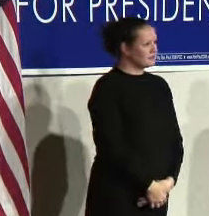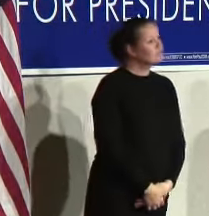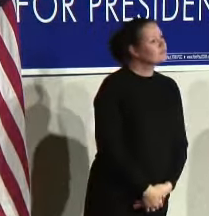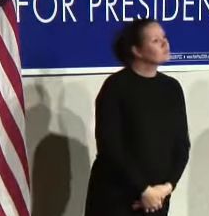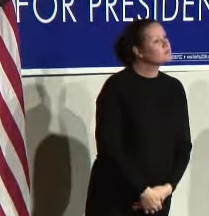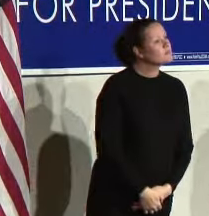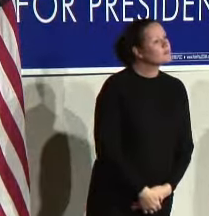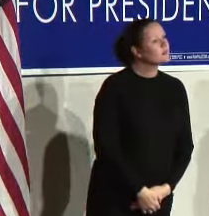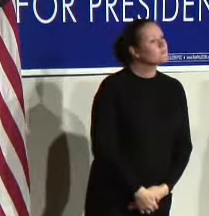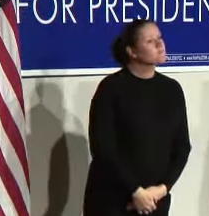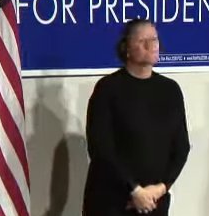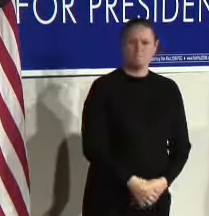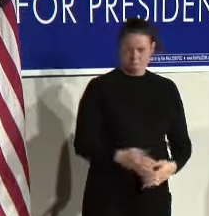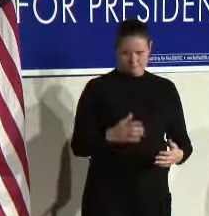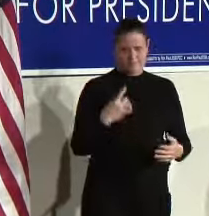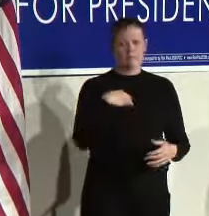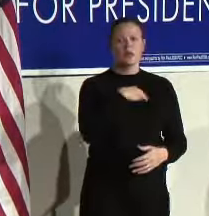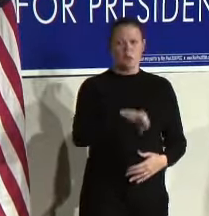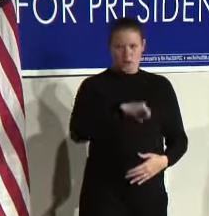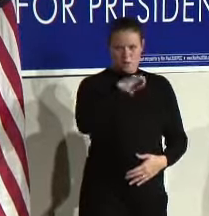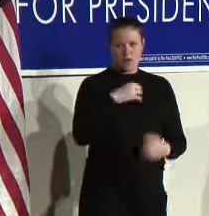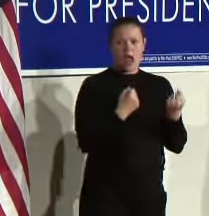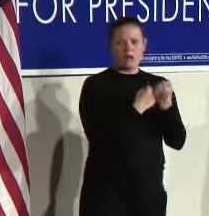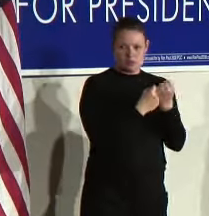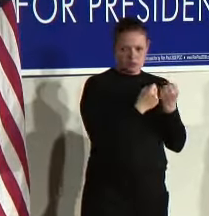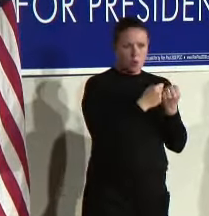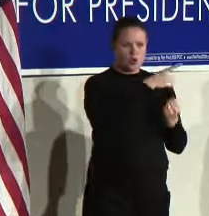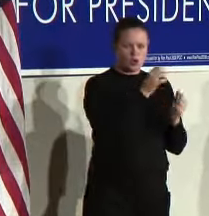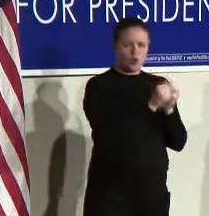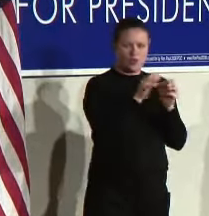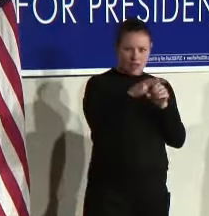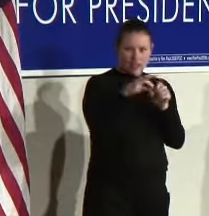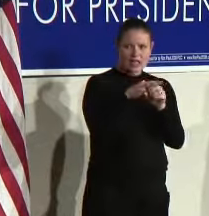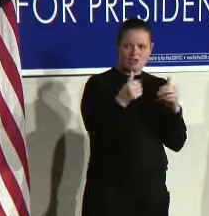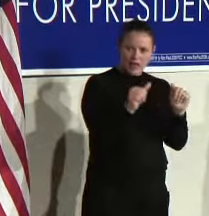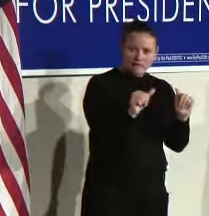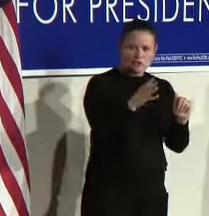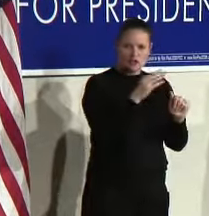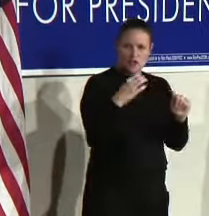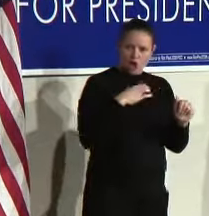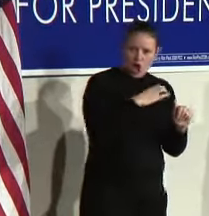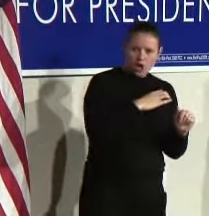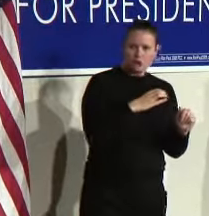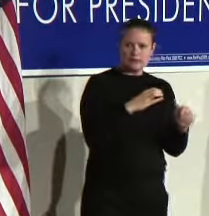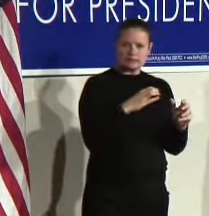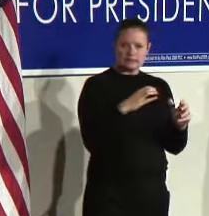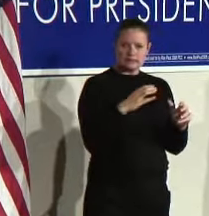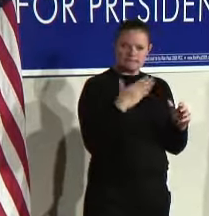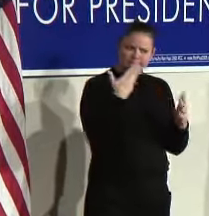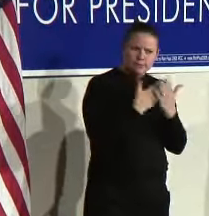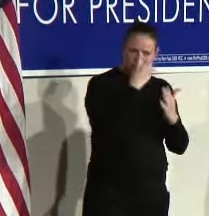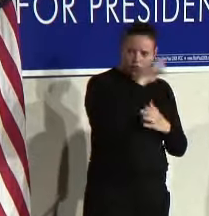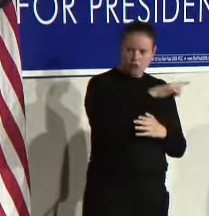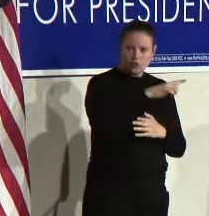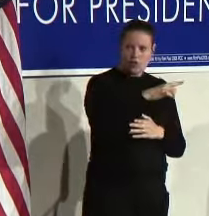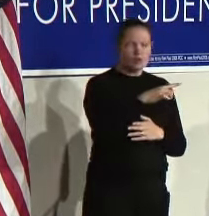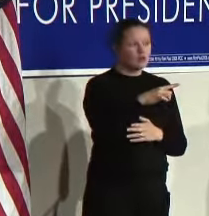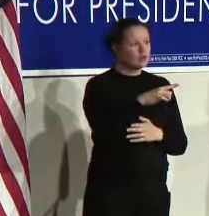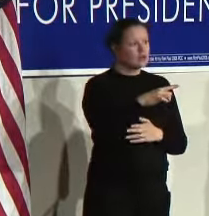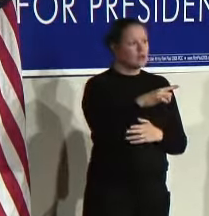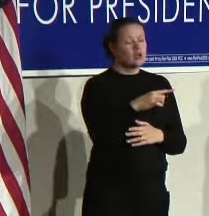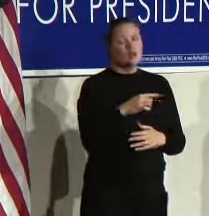We were proud to support you in your re-election efforts in your congressional seat. Good for you. I have a very